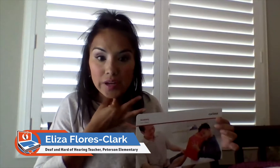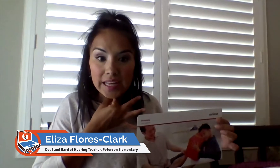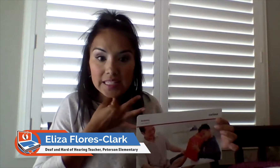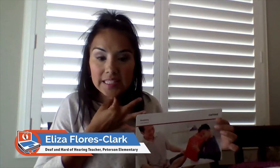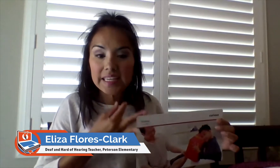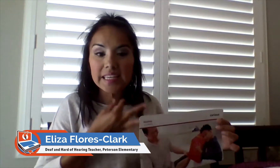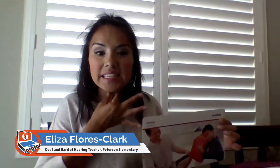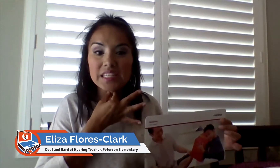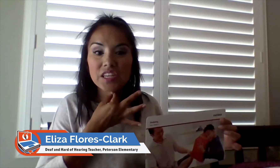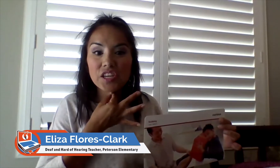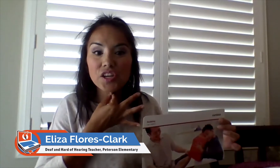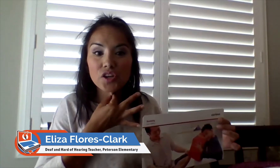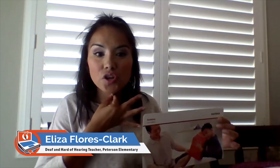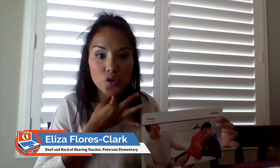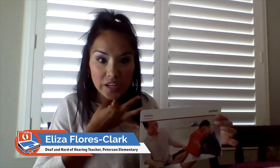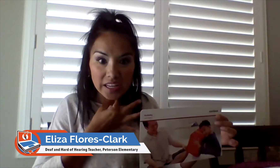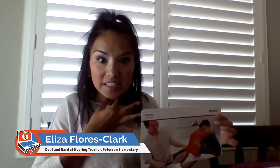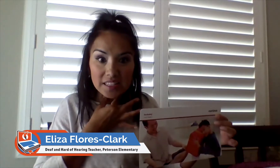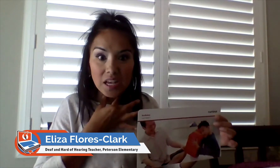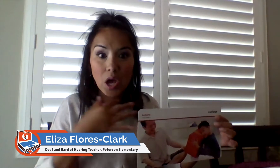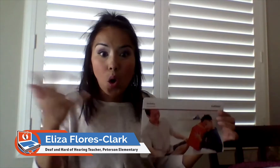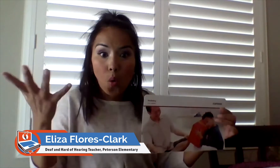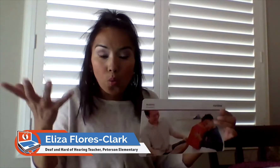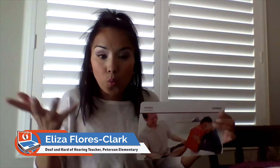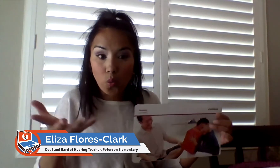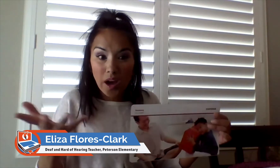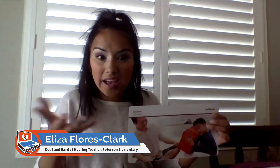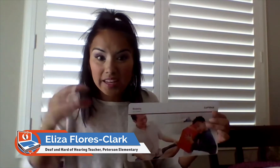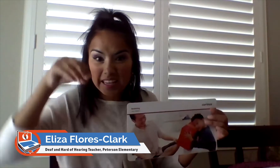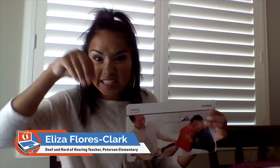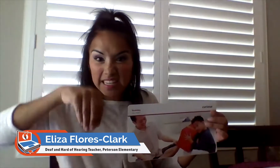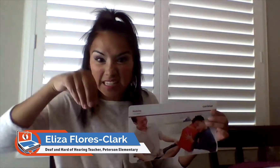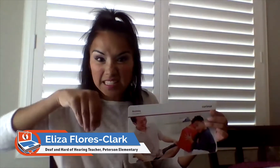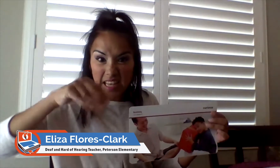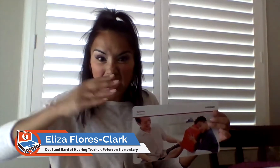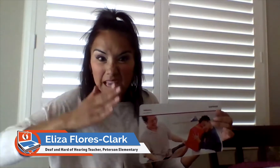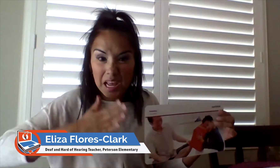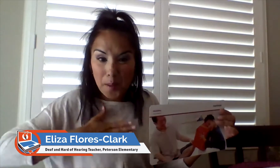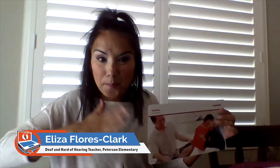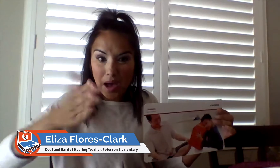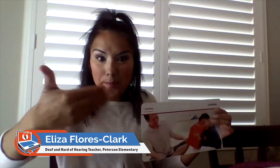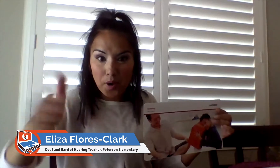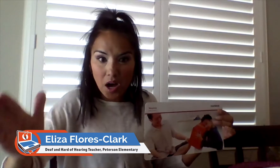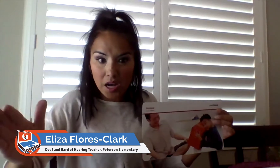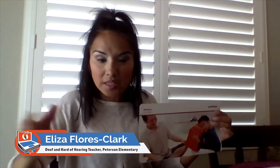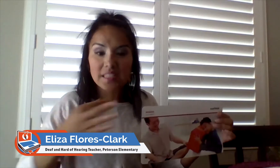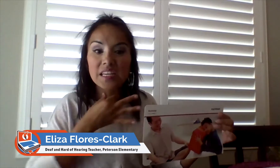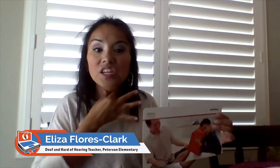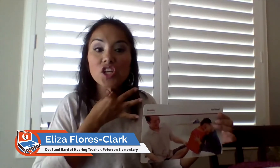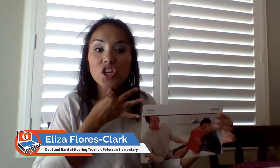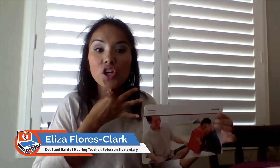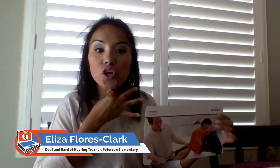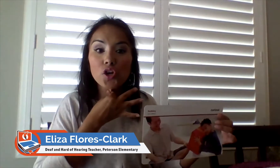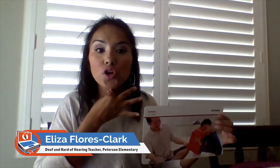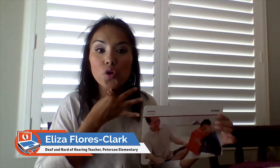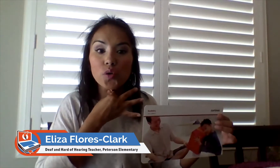curious. He's curious. What is inside my box?